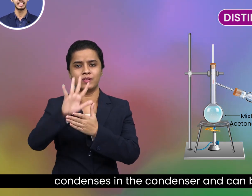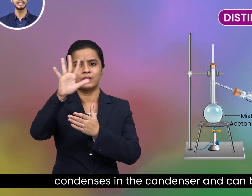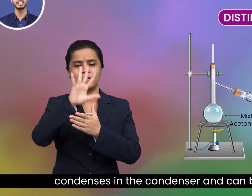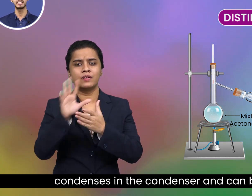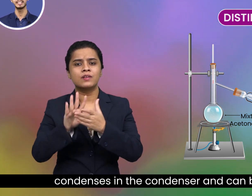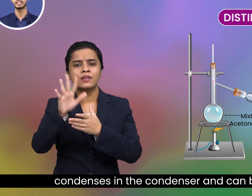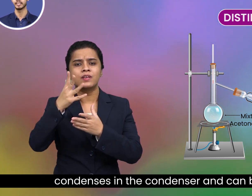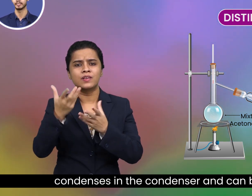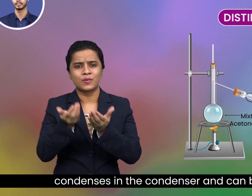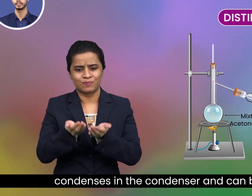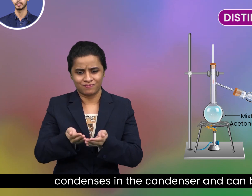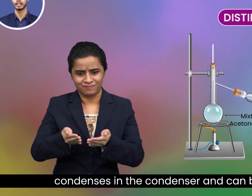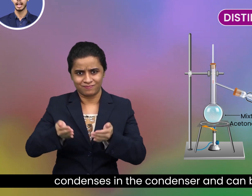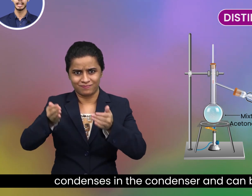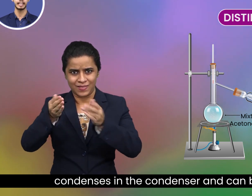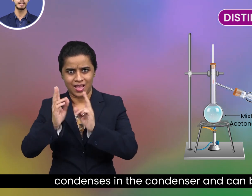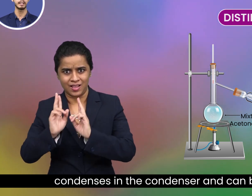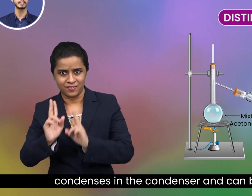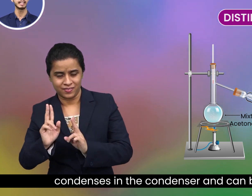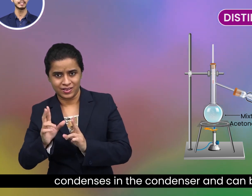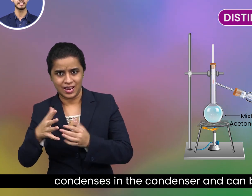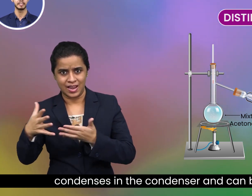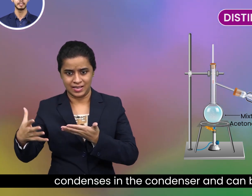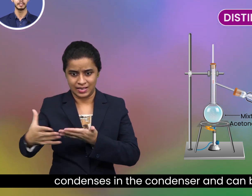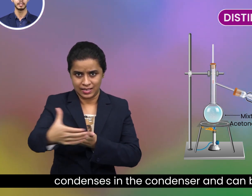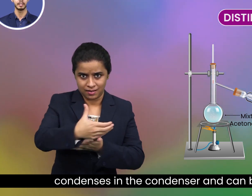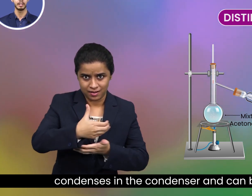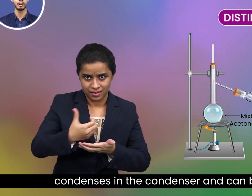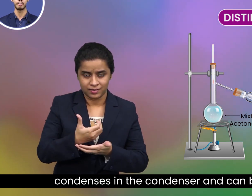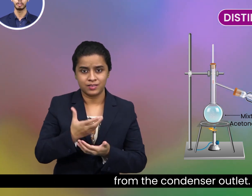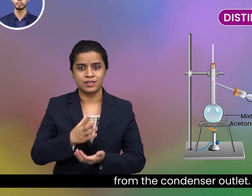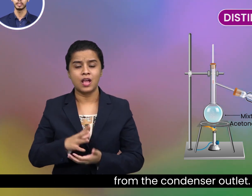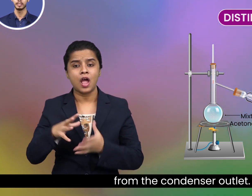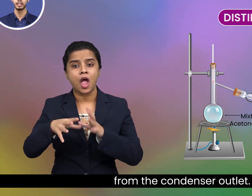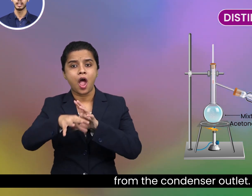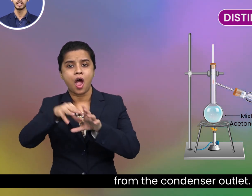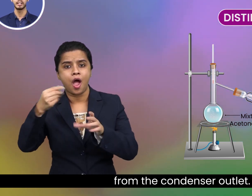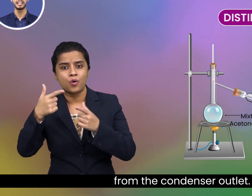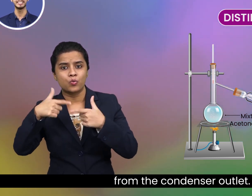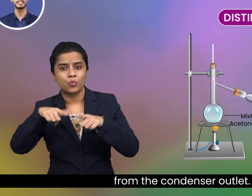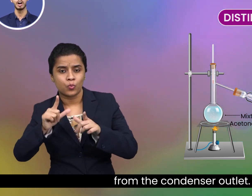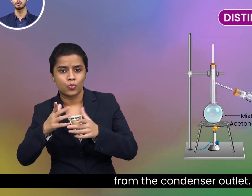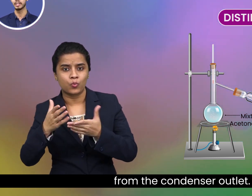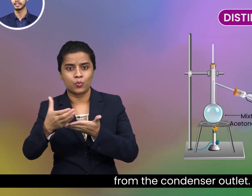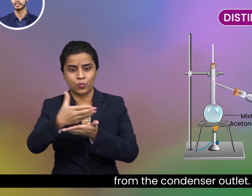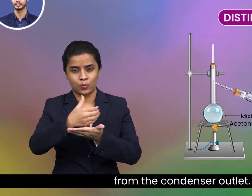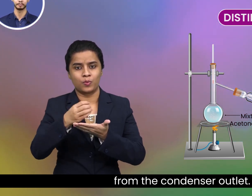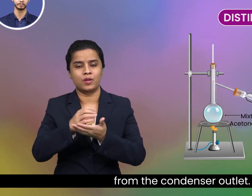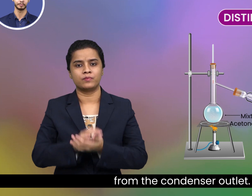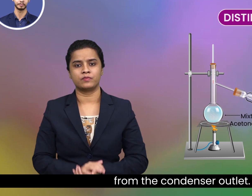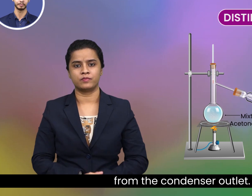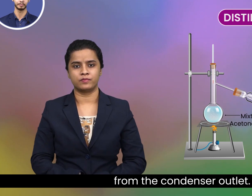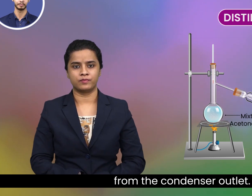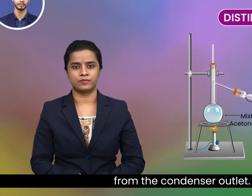condenses in the condenser and can be collected from the condenser outlet.